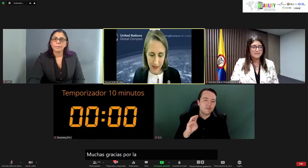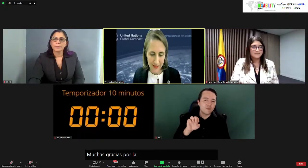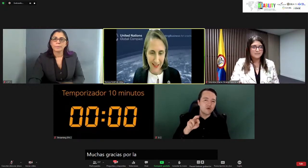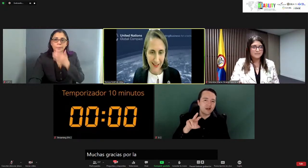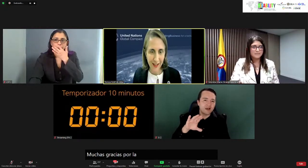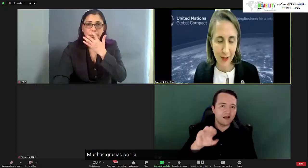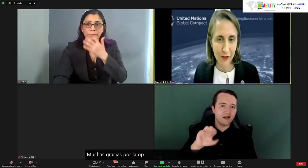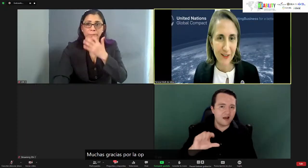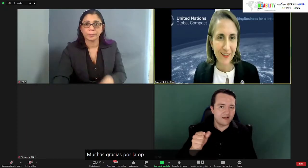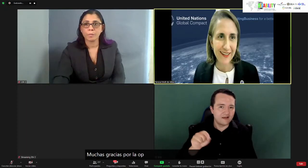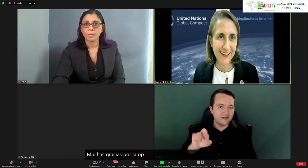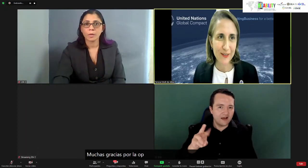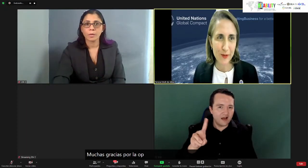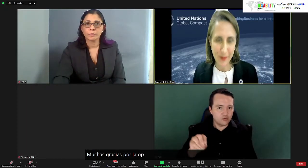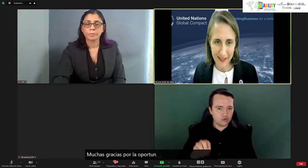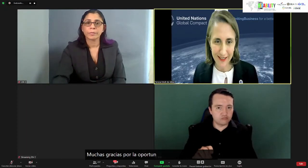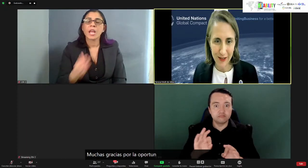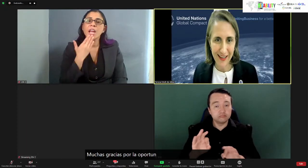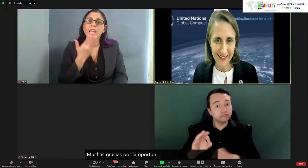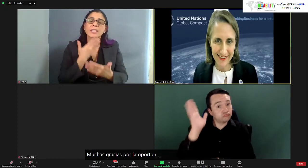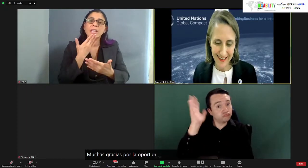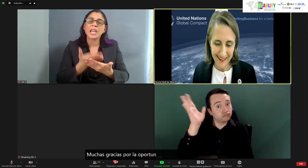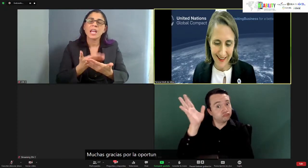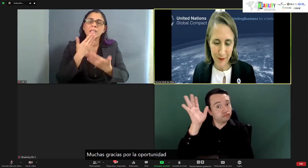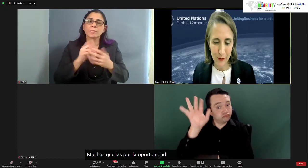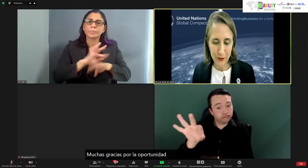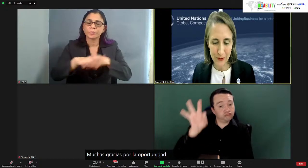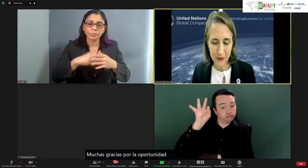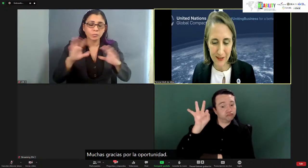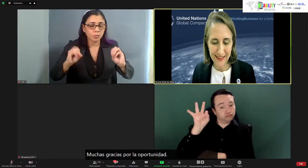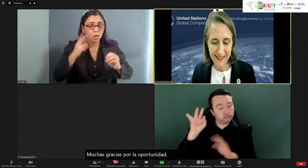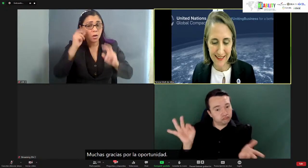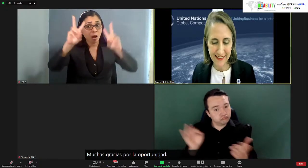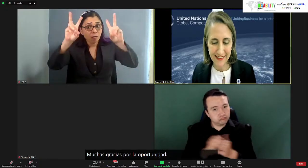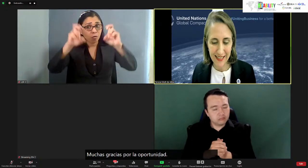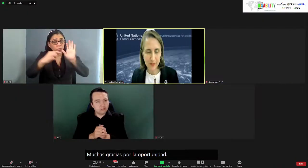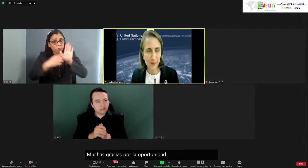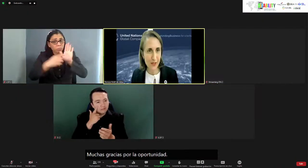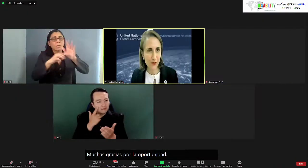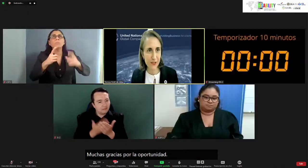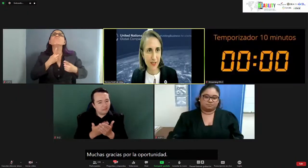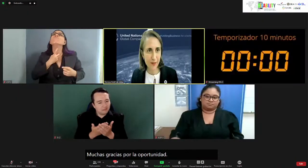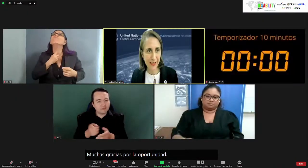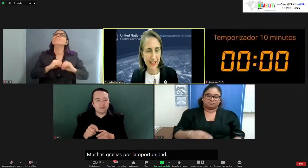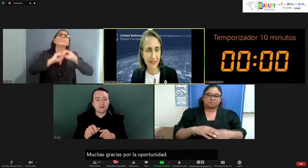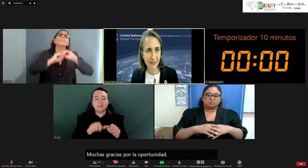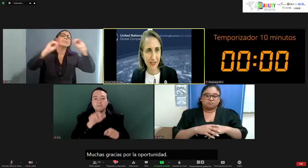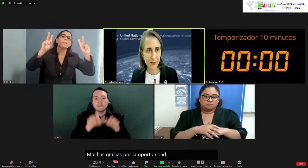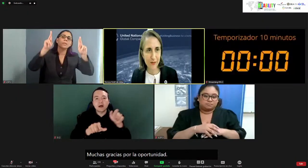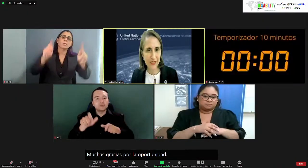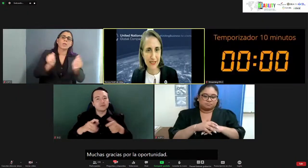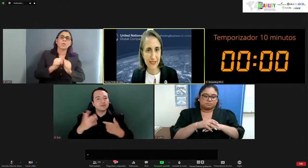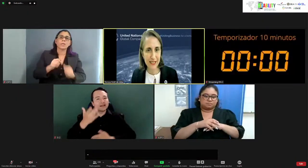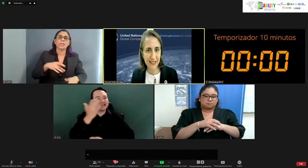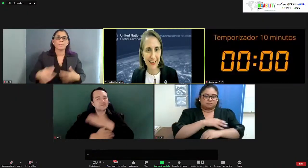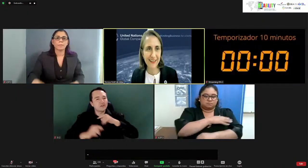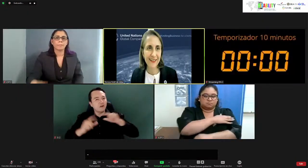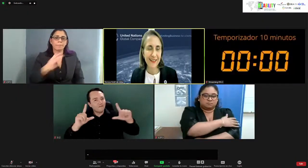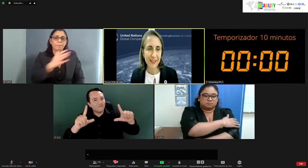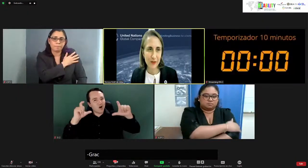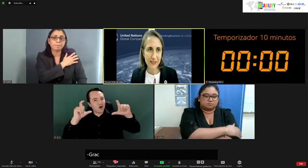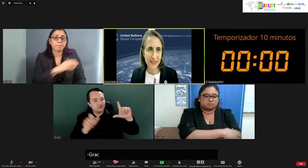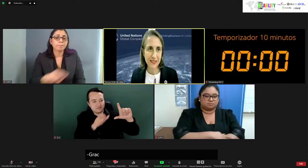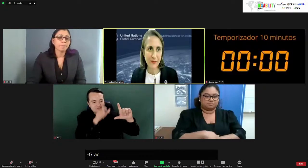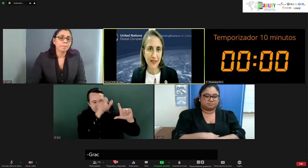this presentation where you have pointed out i've loved the picture actually of the persons with disability